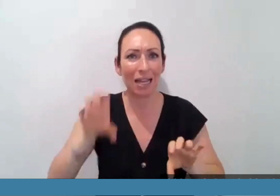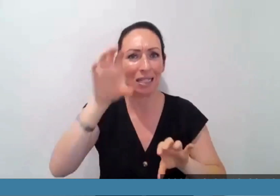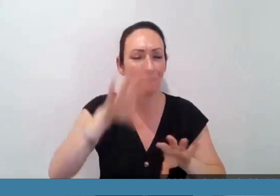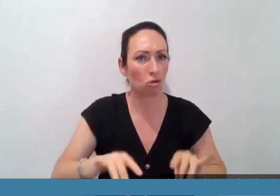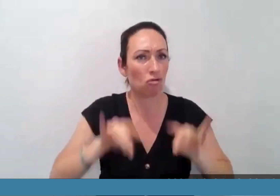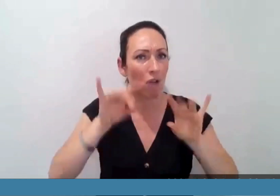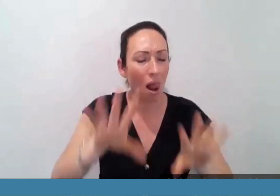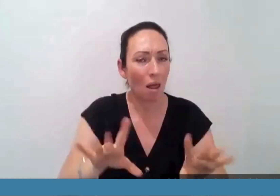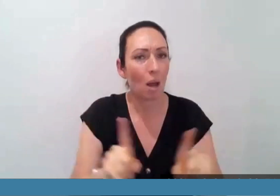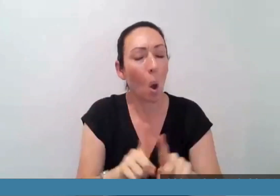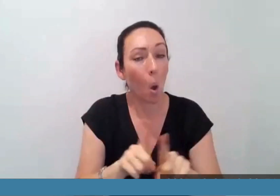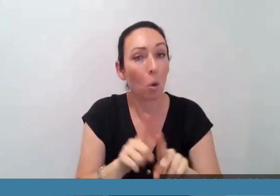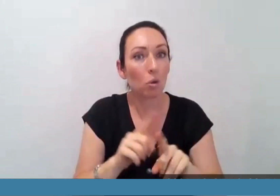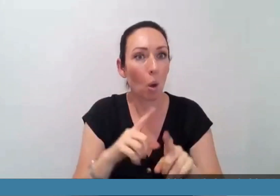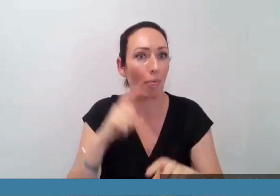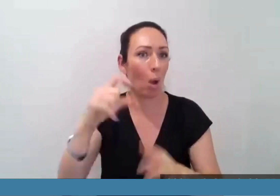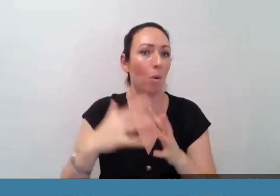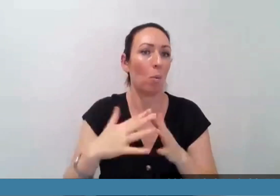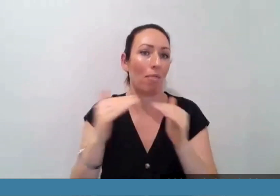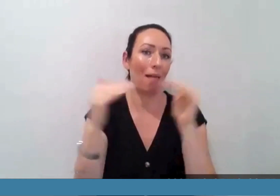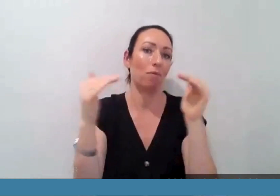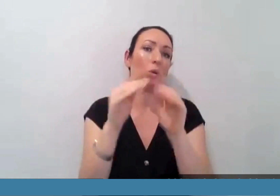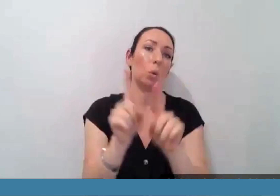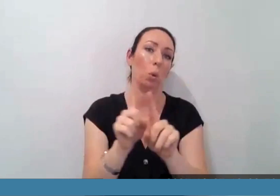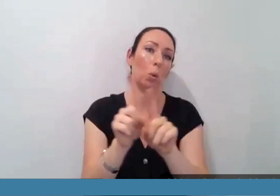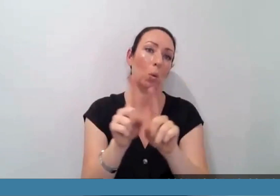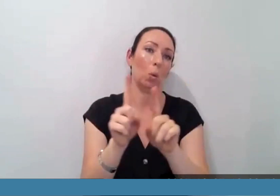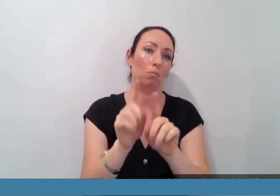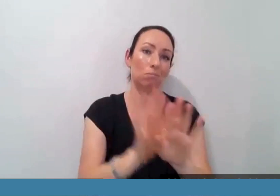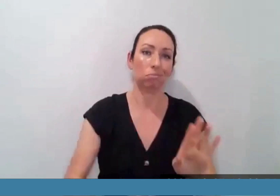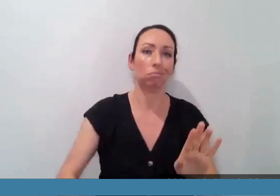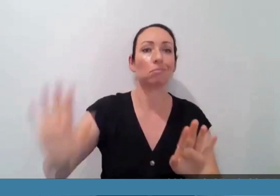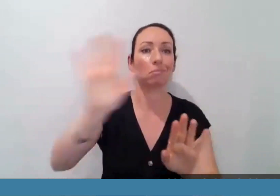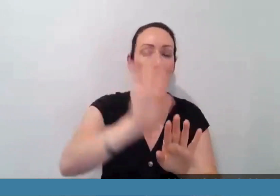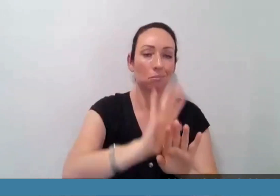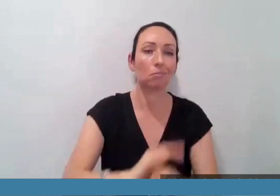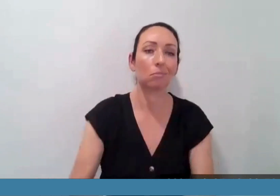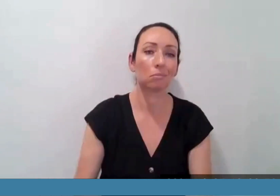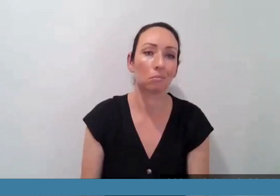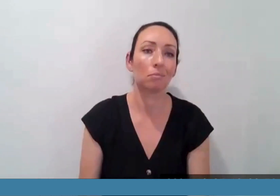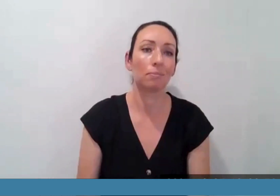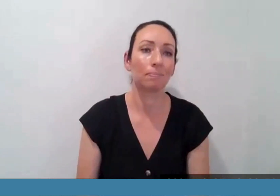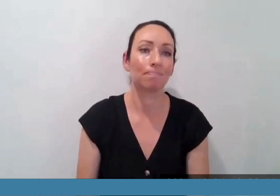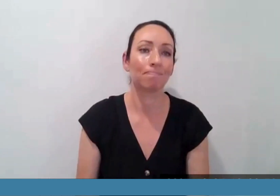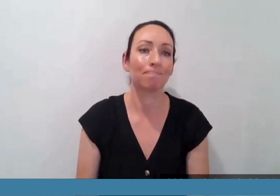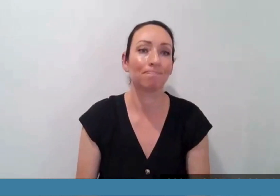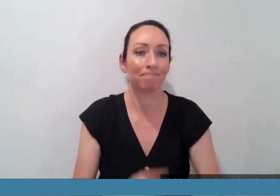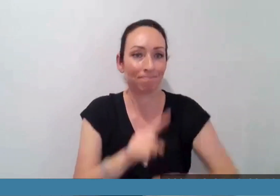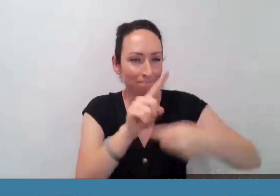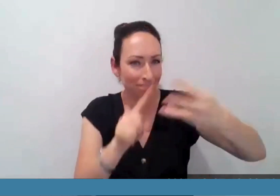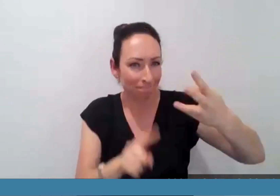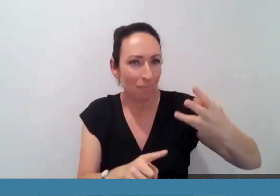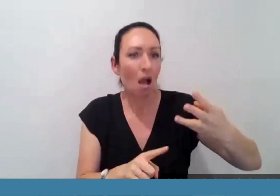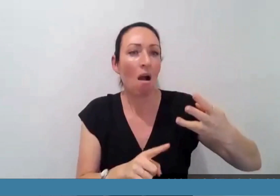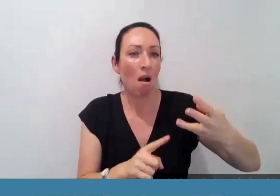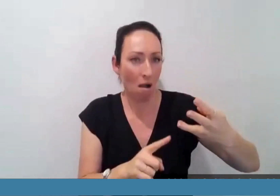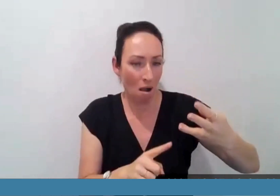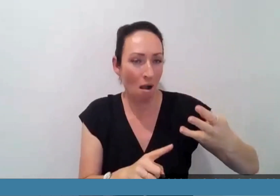at the Commonwealth level as well. These themes helped us to understand the broader landscape and the barriers